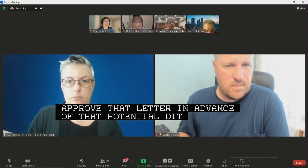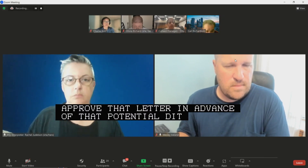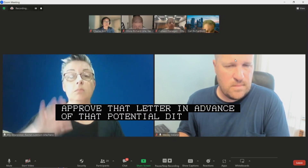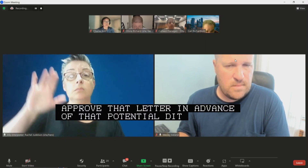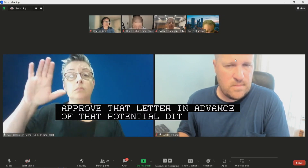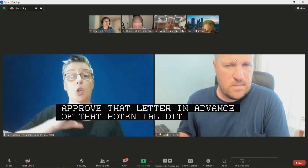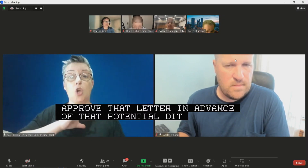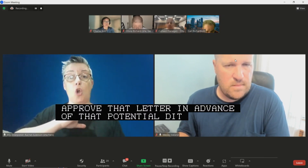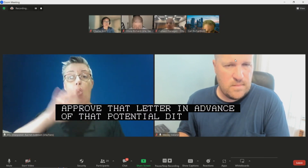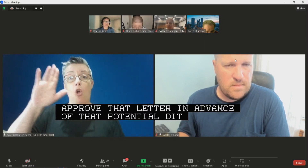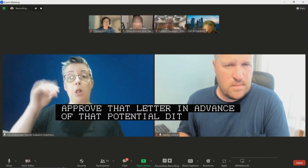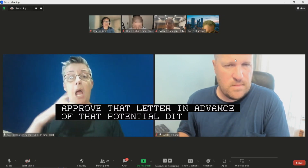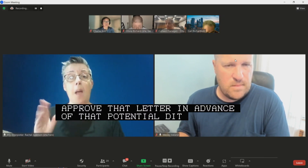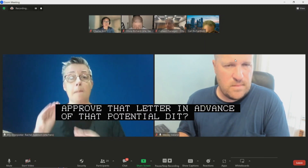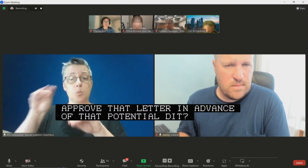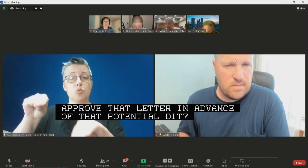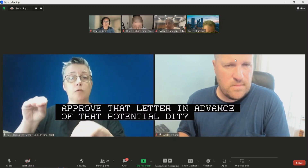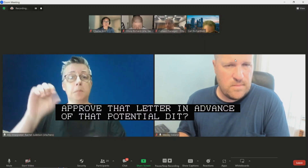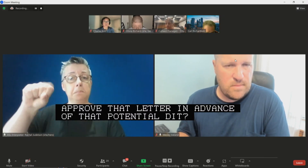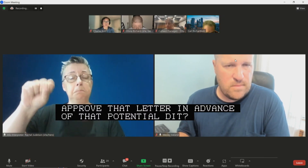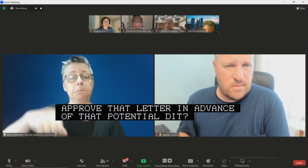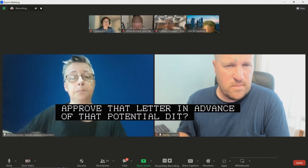Mr. Carl, I so move.